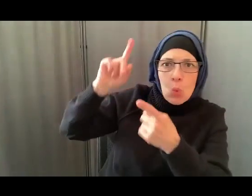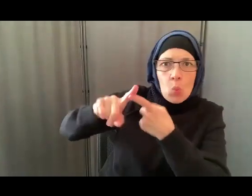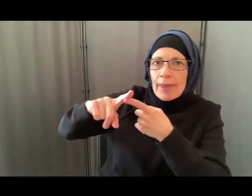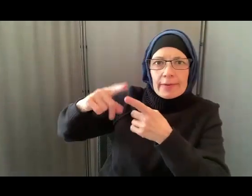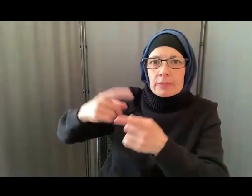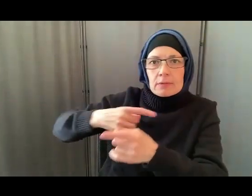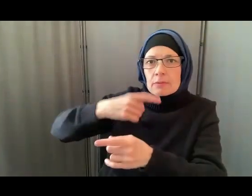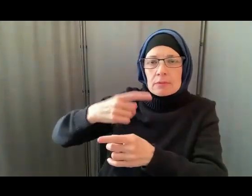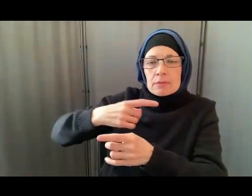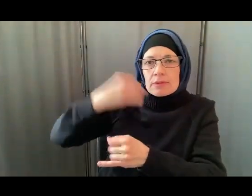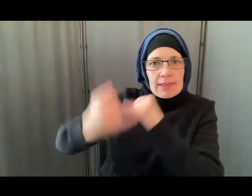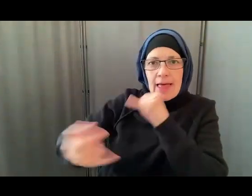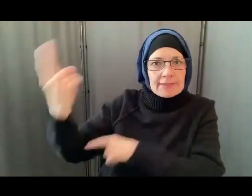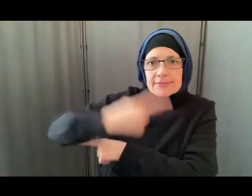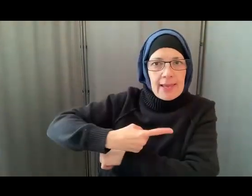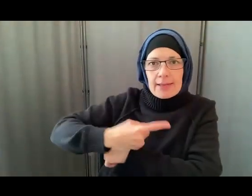knowledge of the unknown,